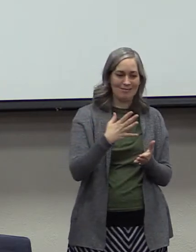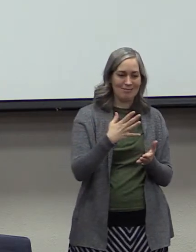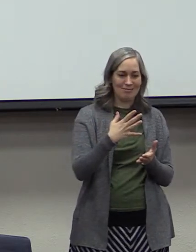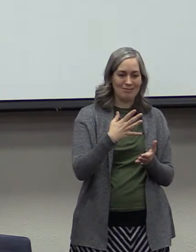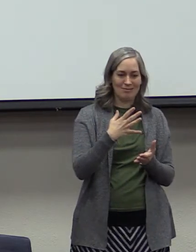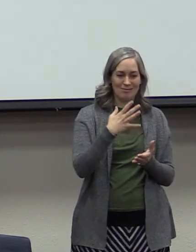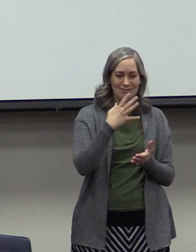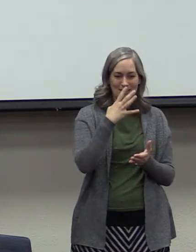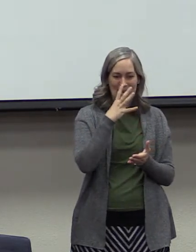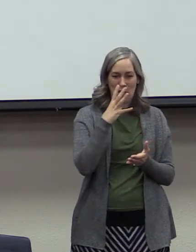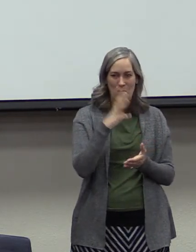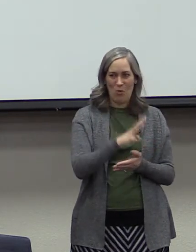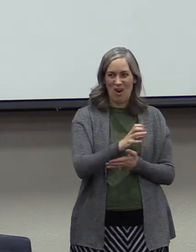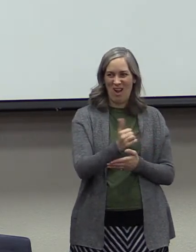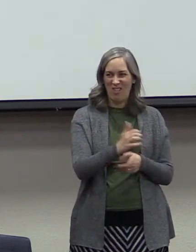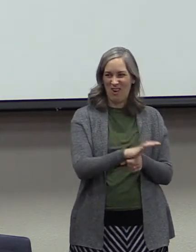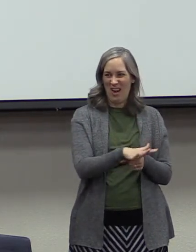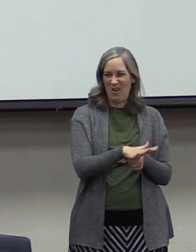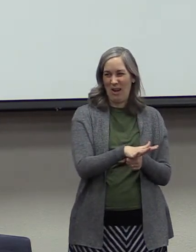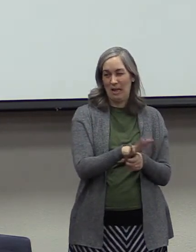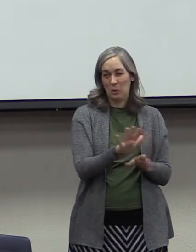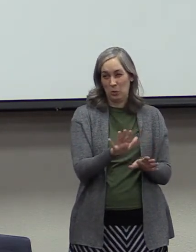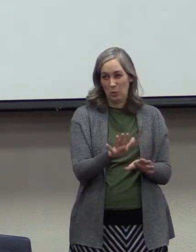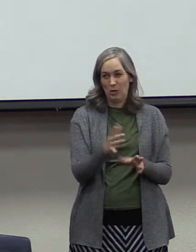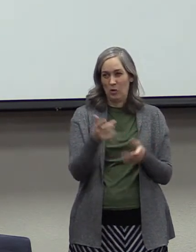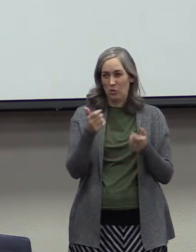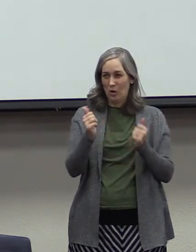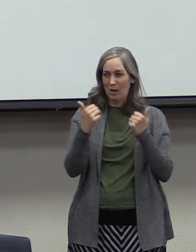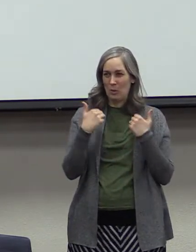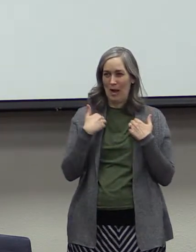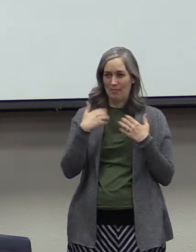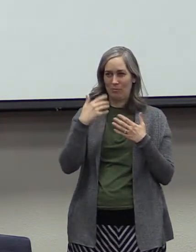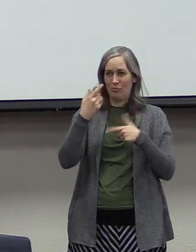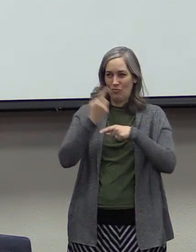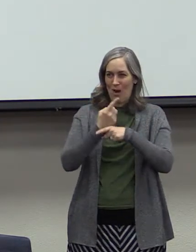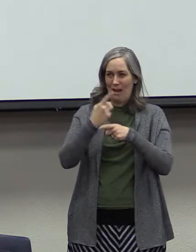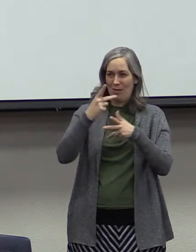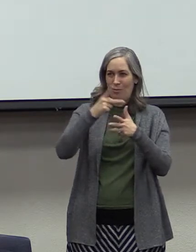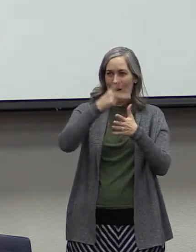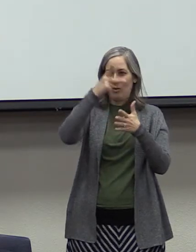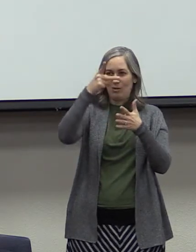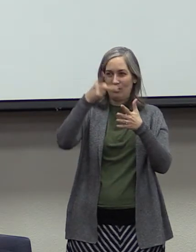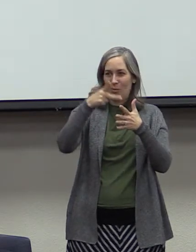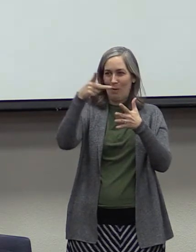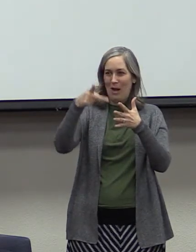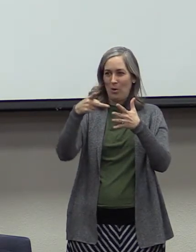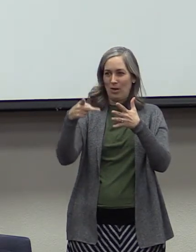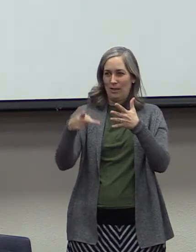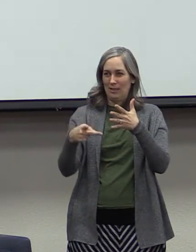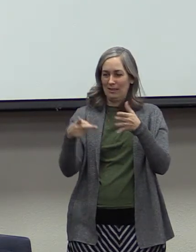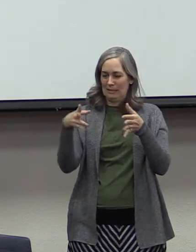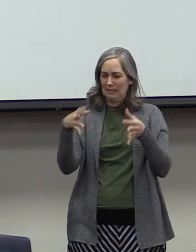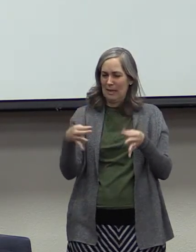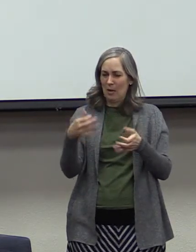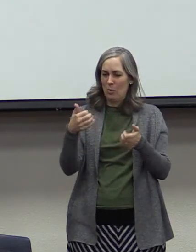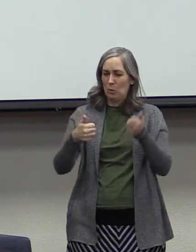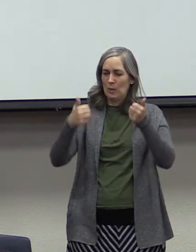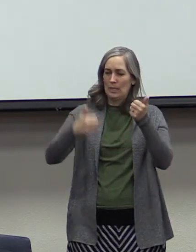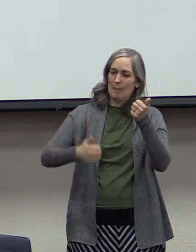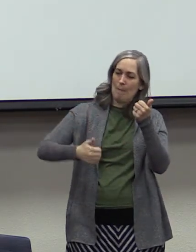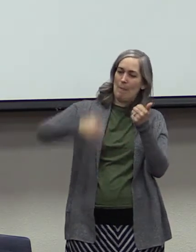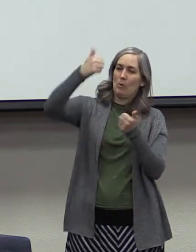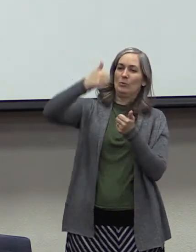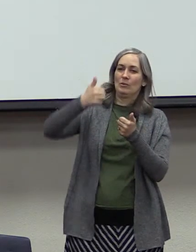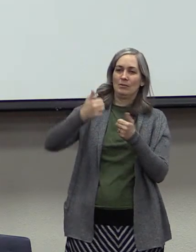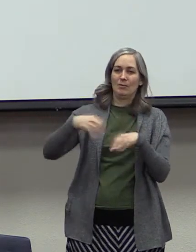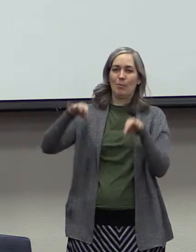also important. And trying to prioritize and determine what is of most importance and trying